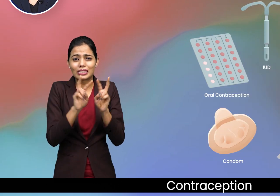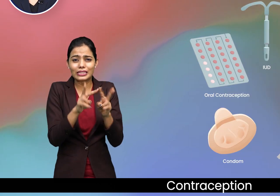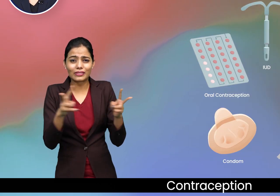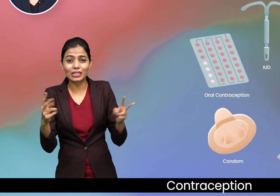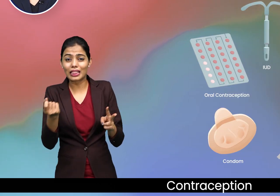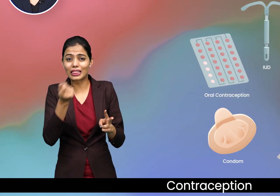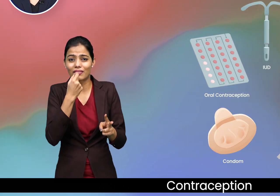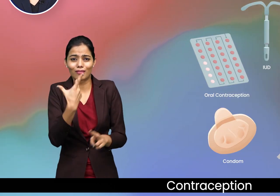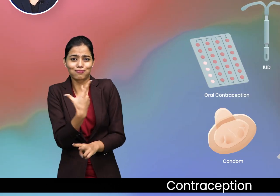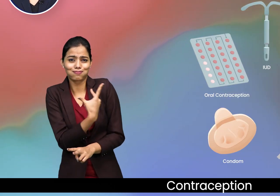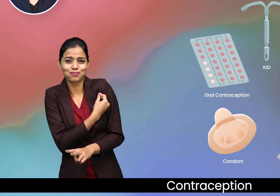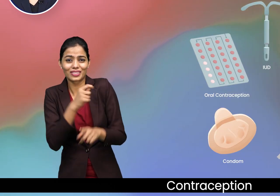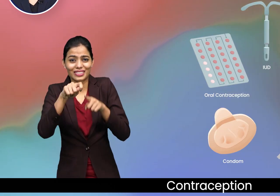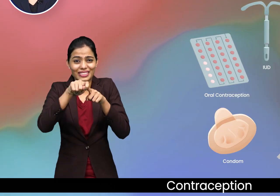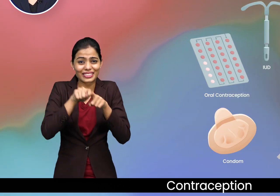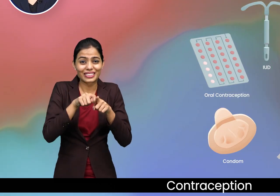contraception,